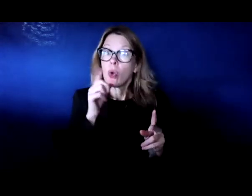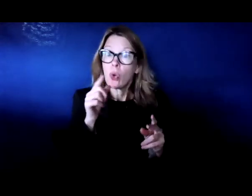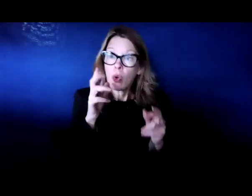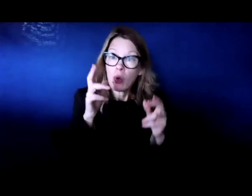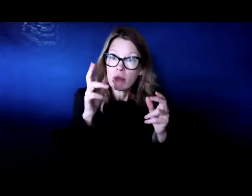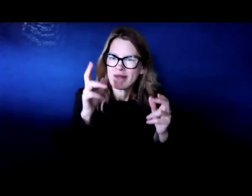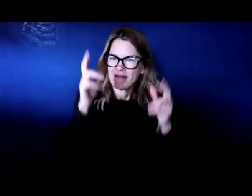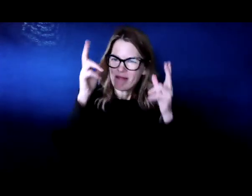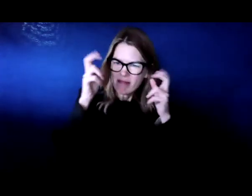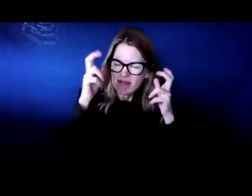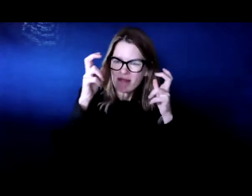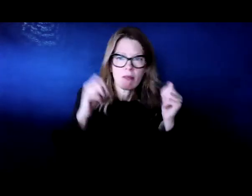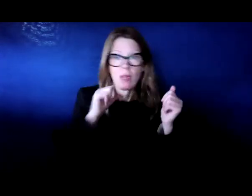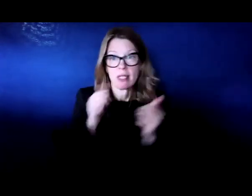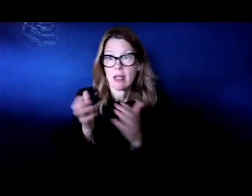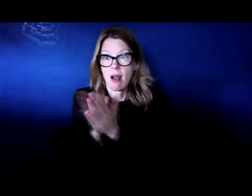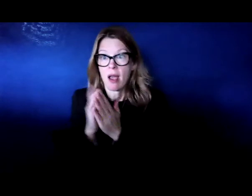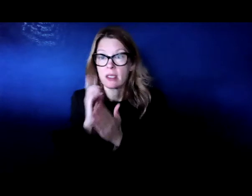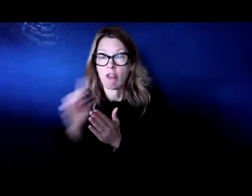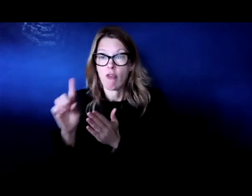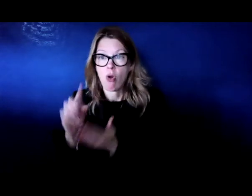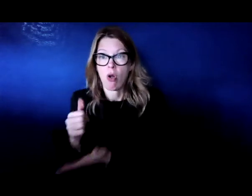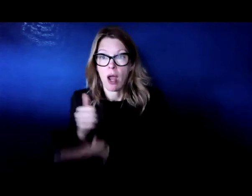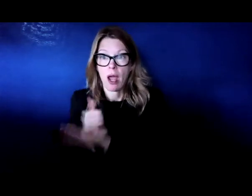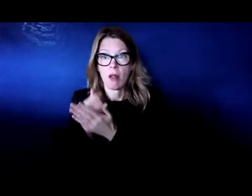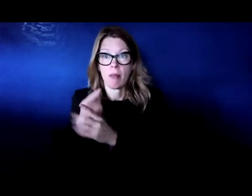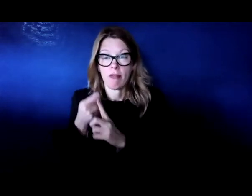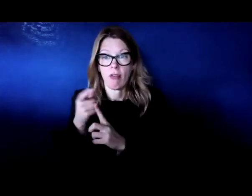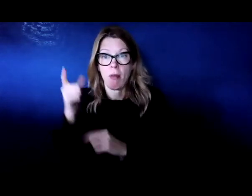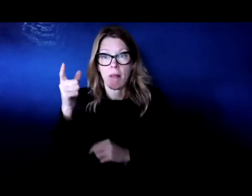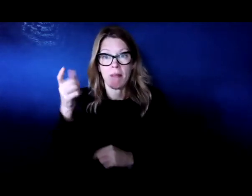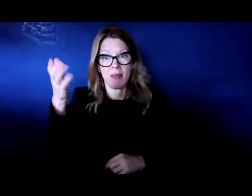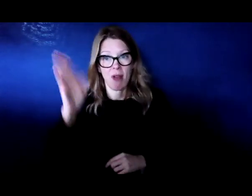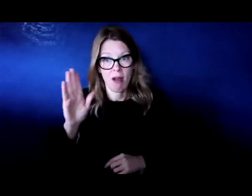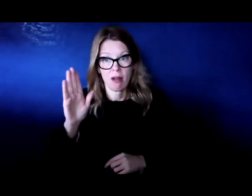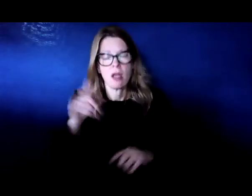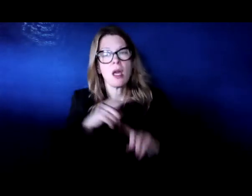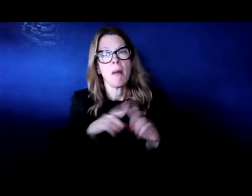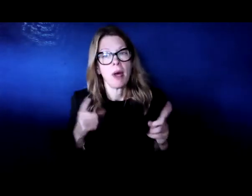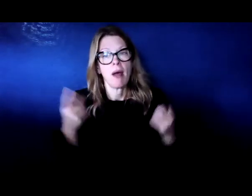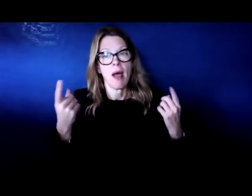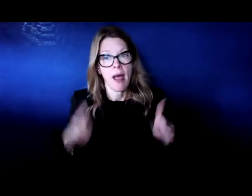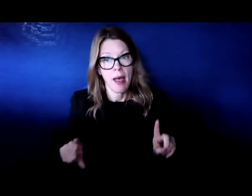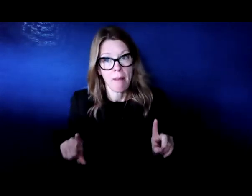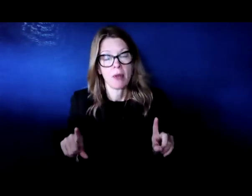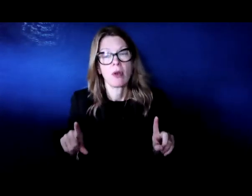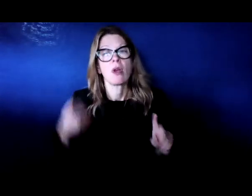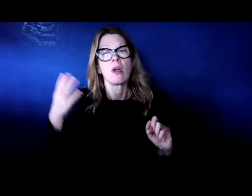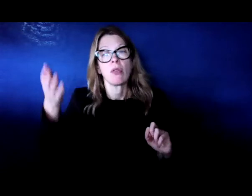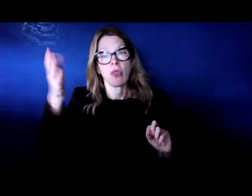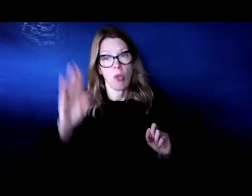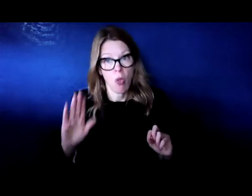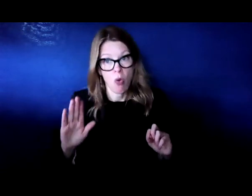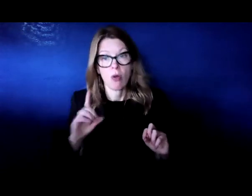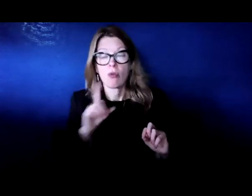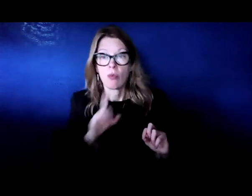of hosts. So the Lord cut off from Israel head and tail, palm branch and